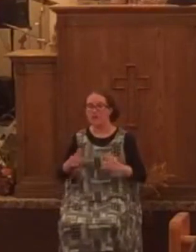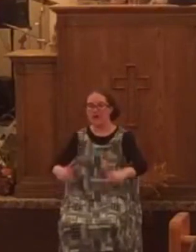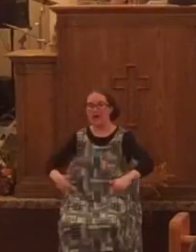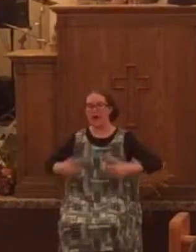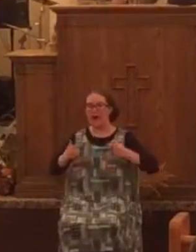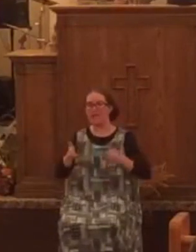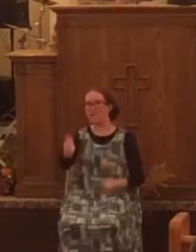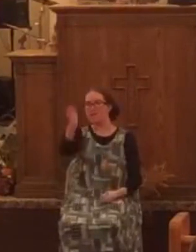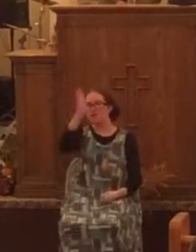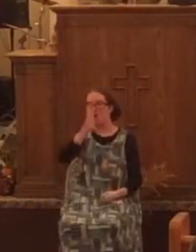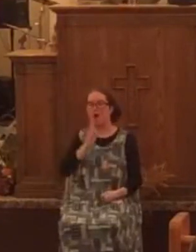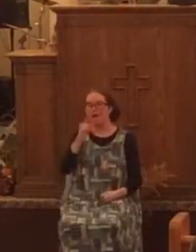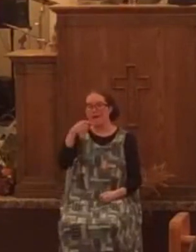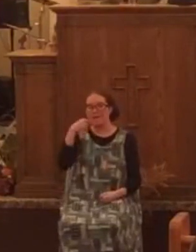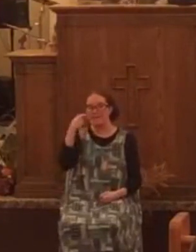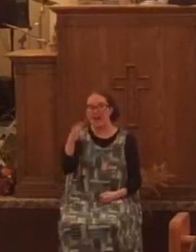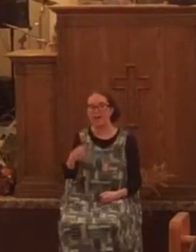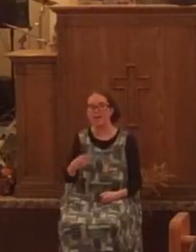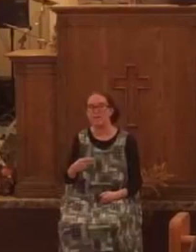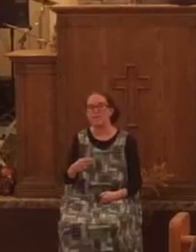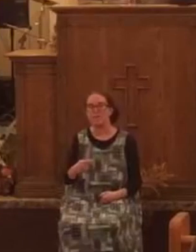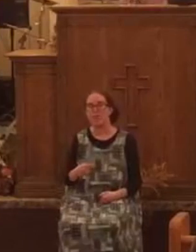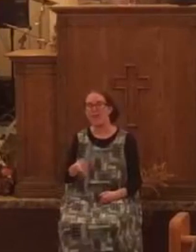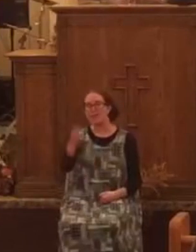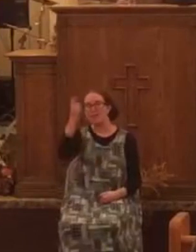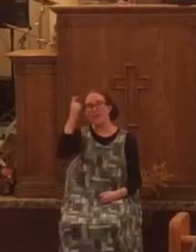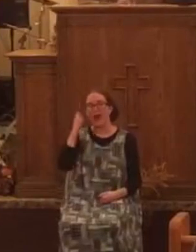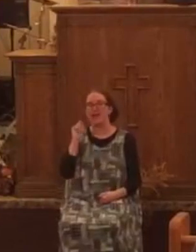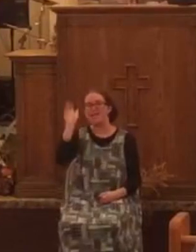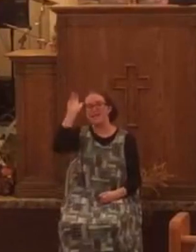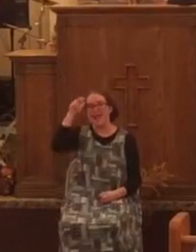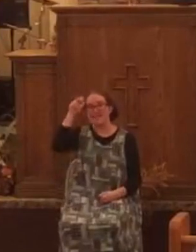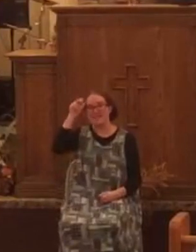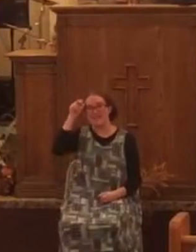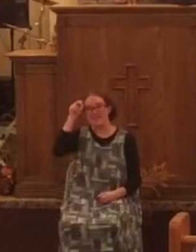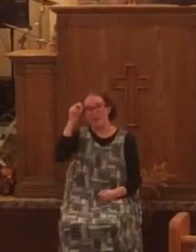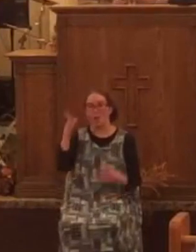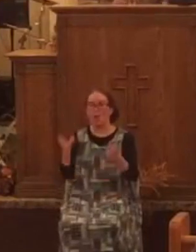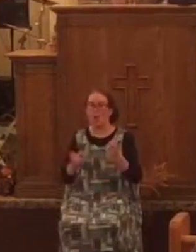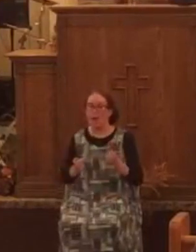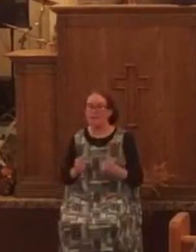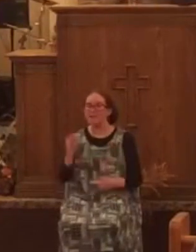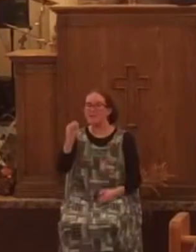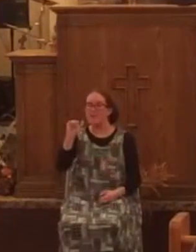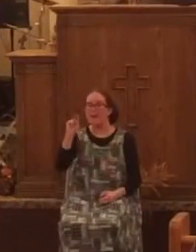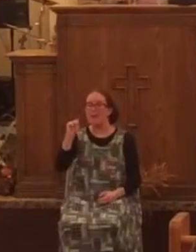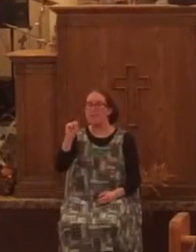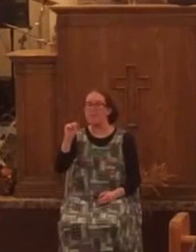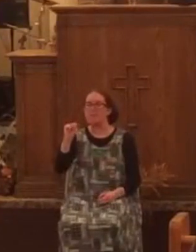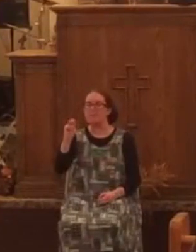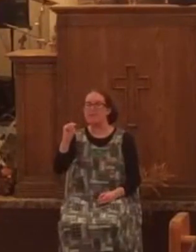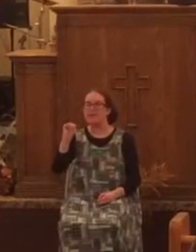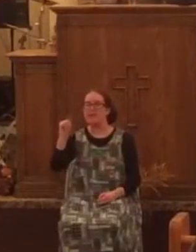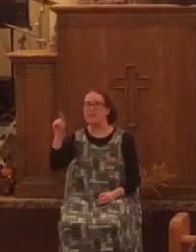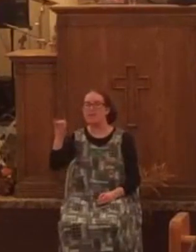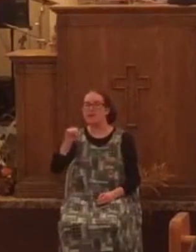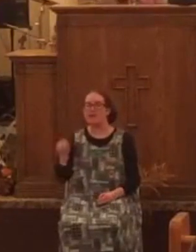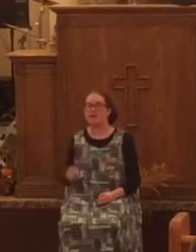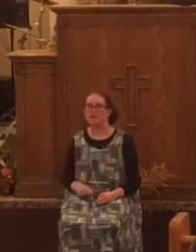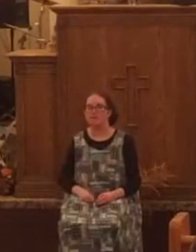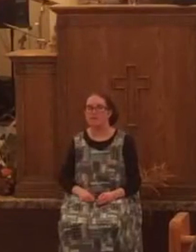live for God? Can I tell you, amen, it's because Satan, amen, wants to minimize, and they